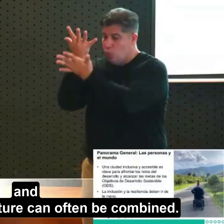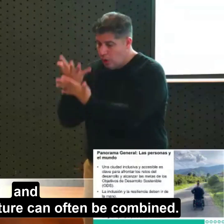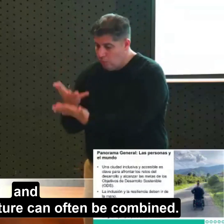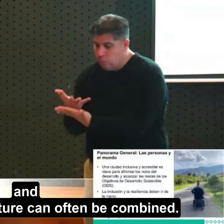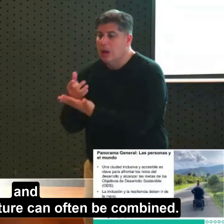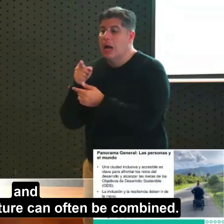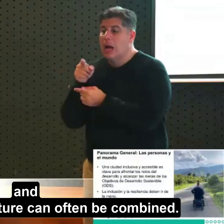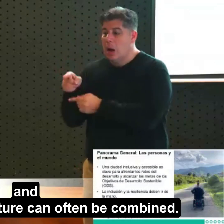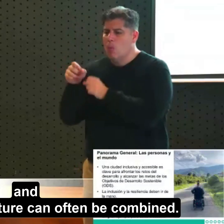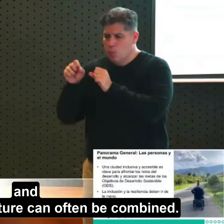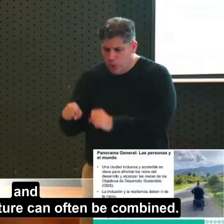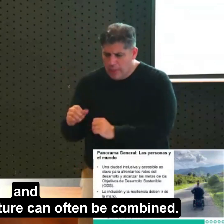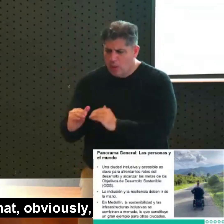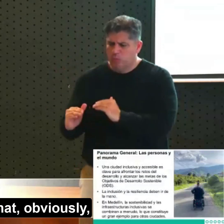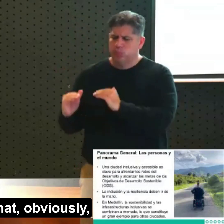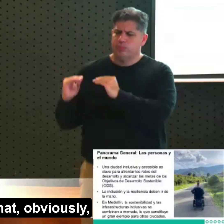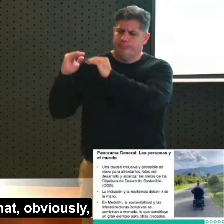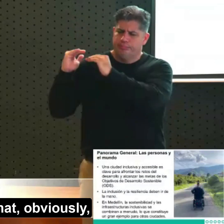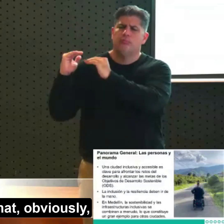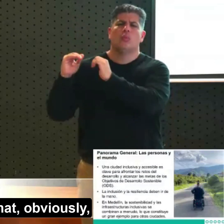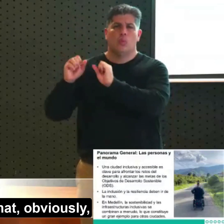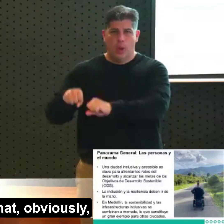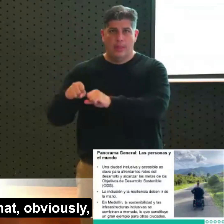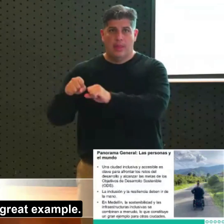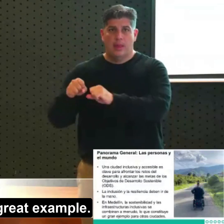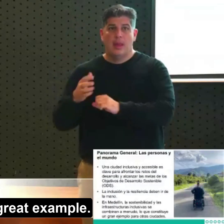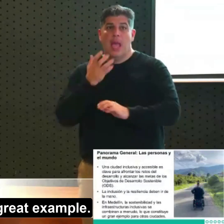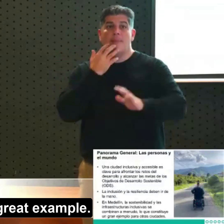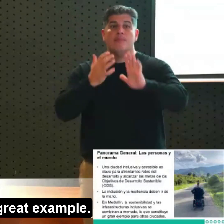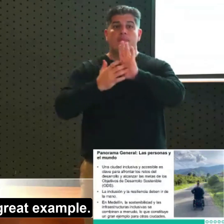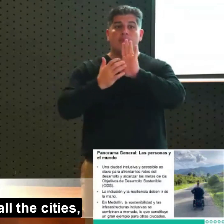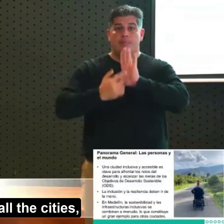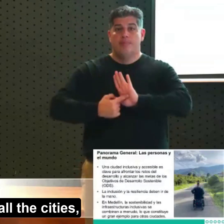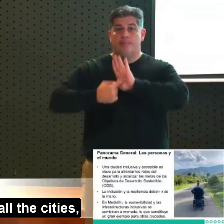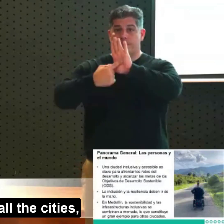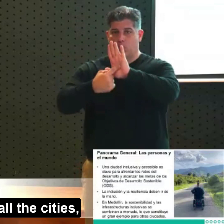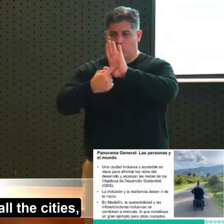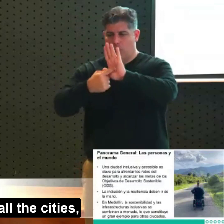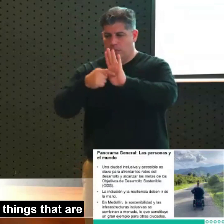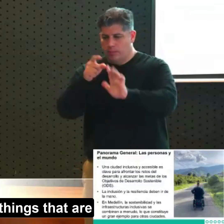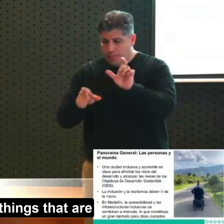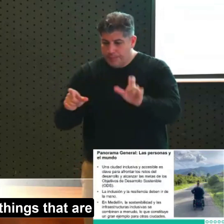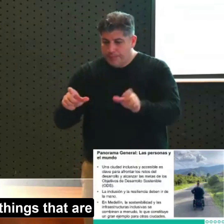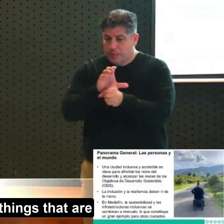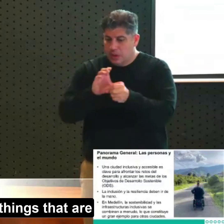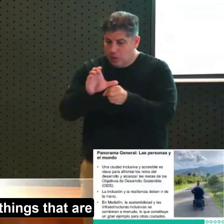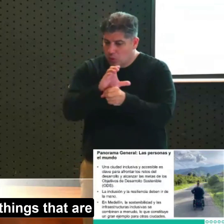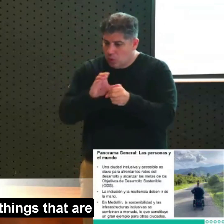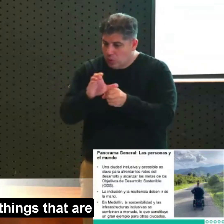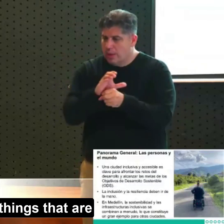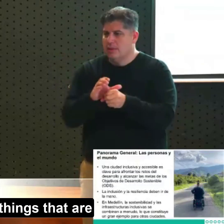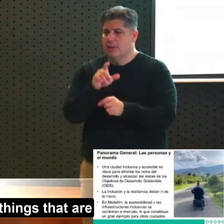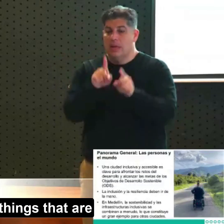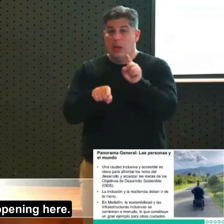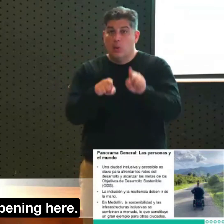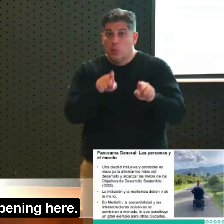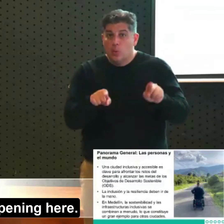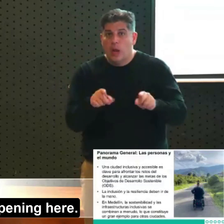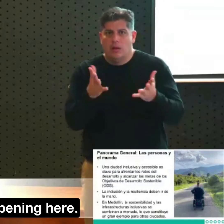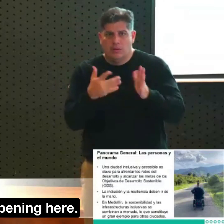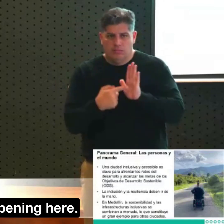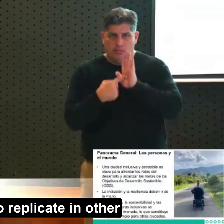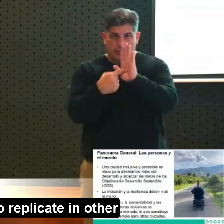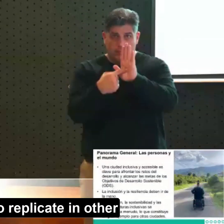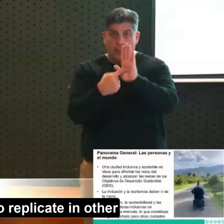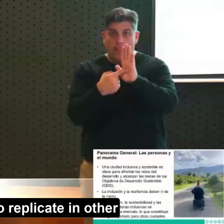can often be combined, and that obviously it's a great example for other cities. Some things that are